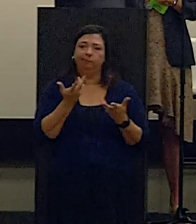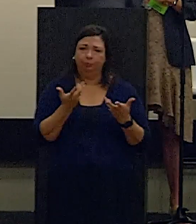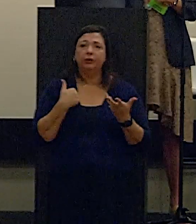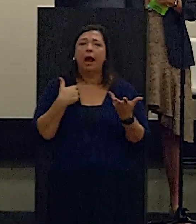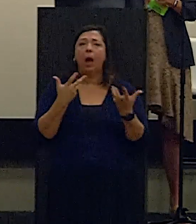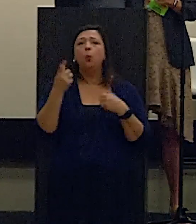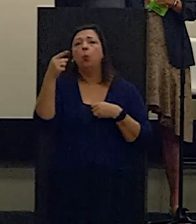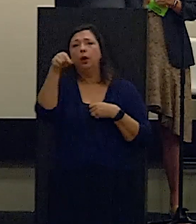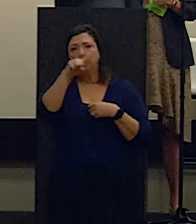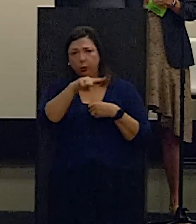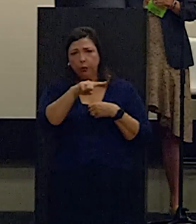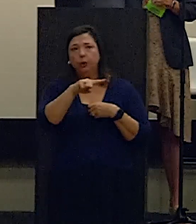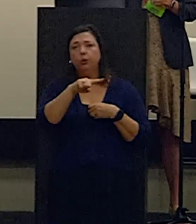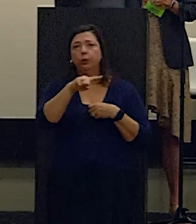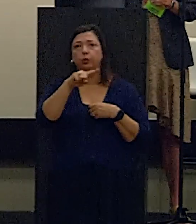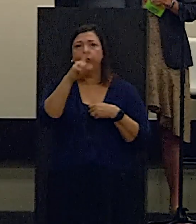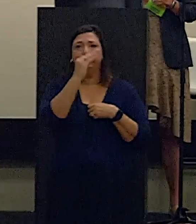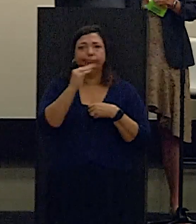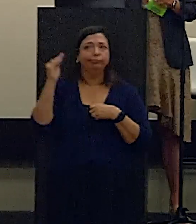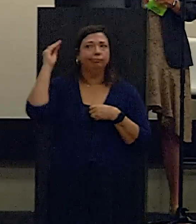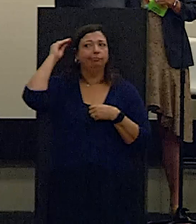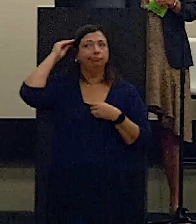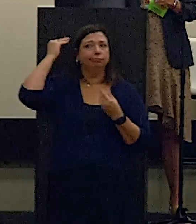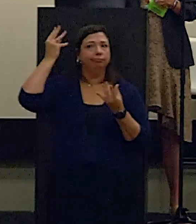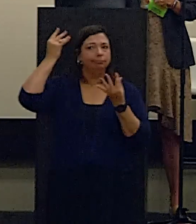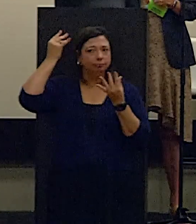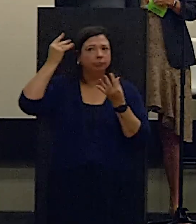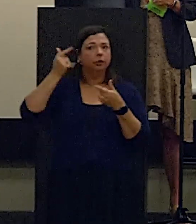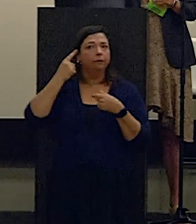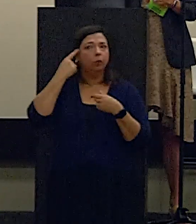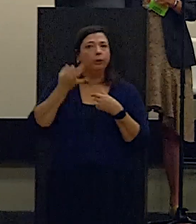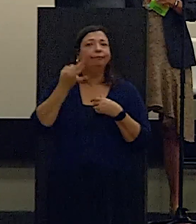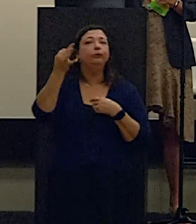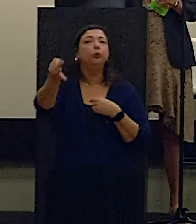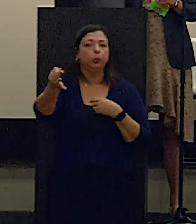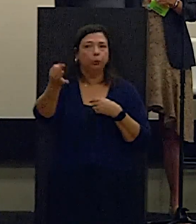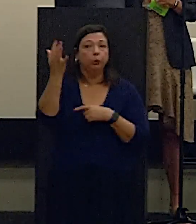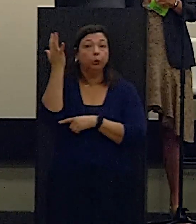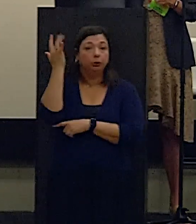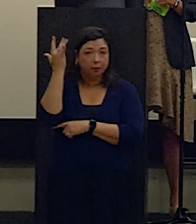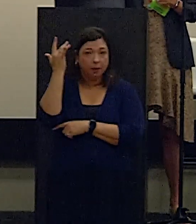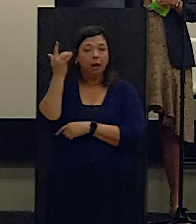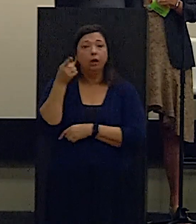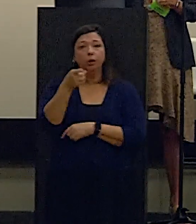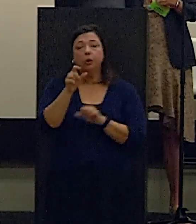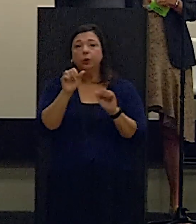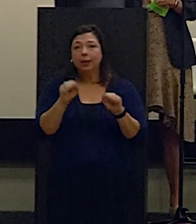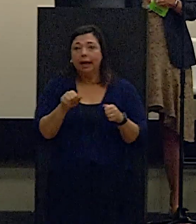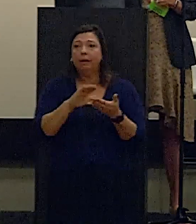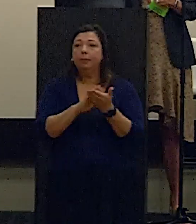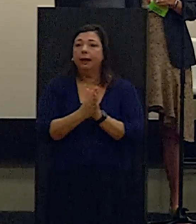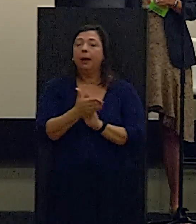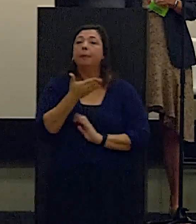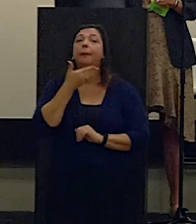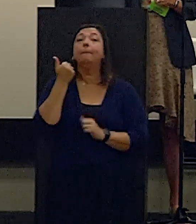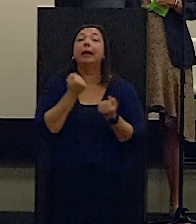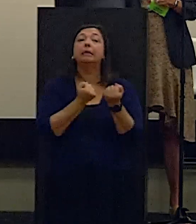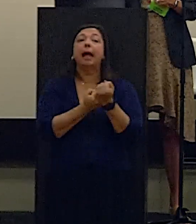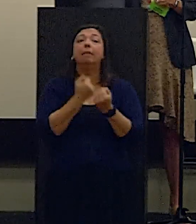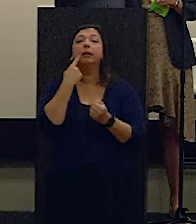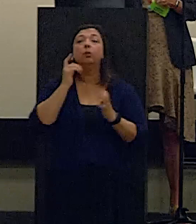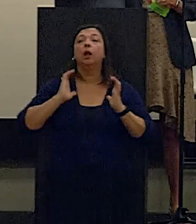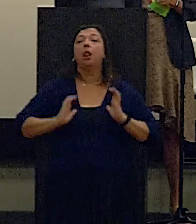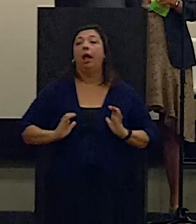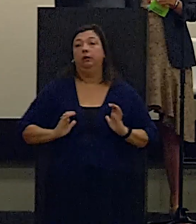I want you to have that thought going forward so that you can be the best advocate for your